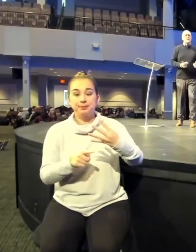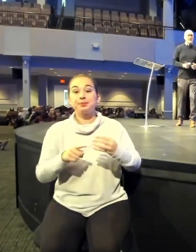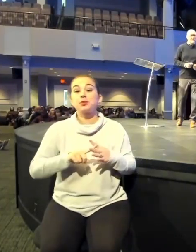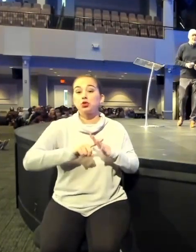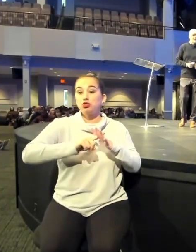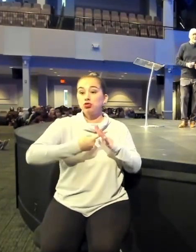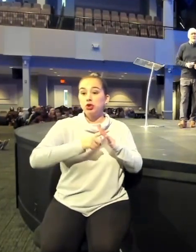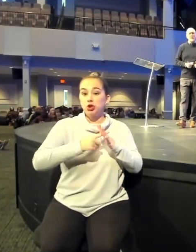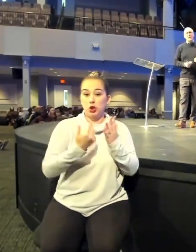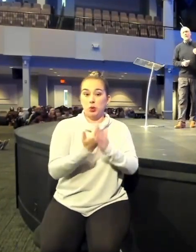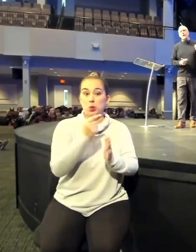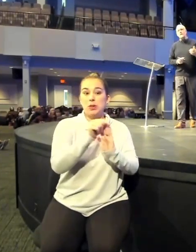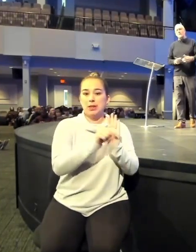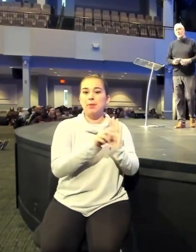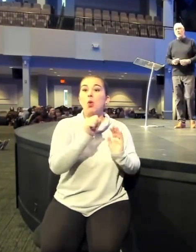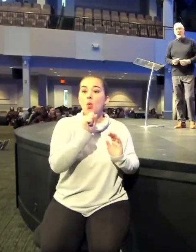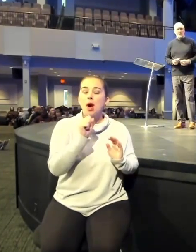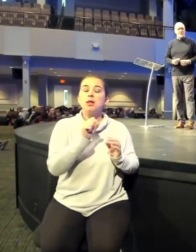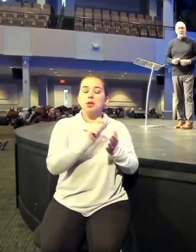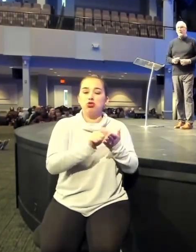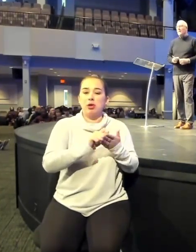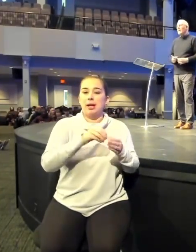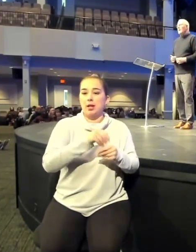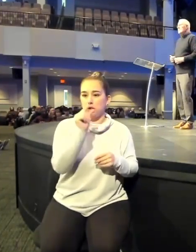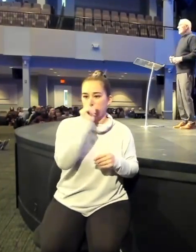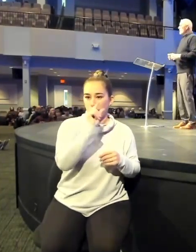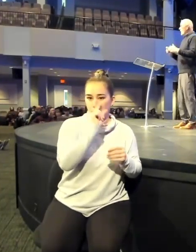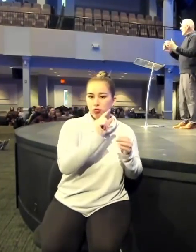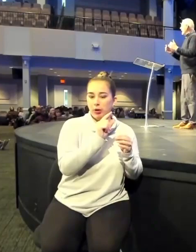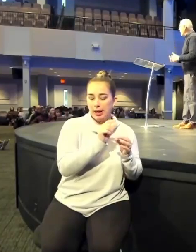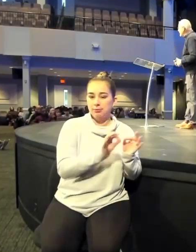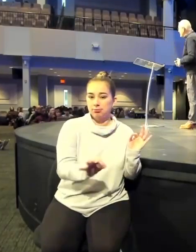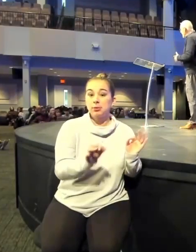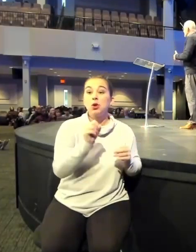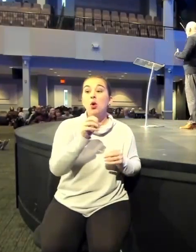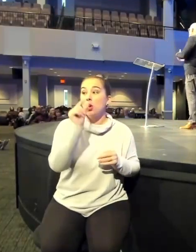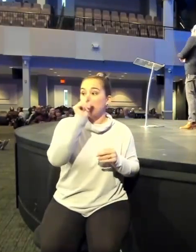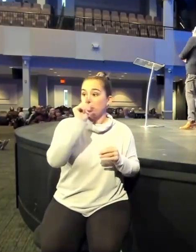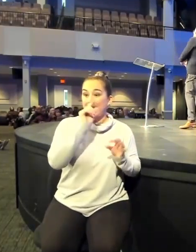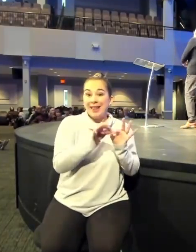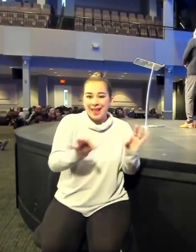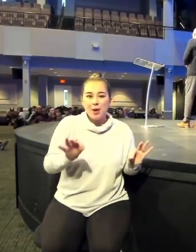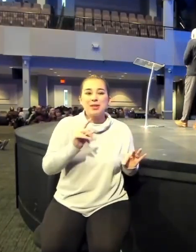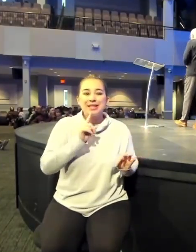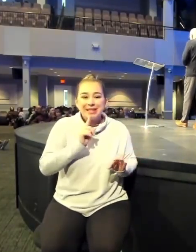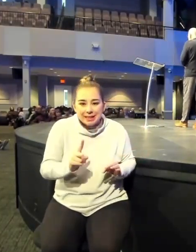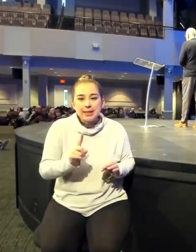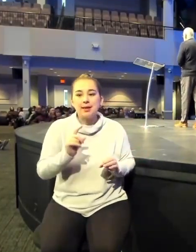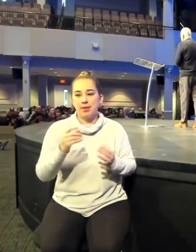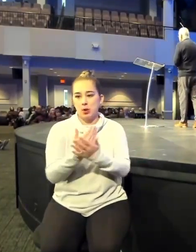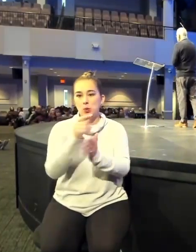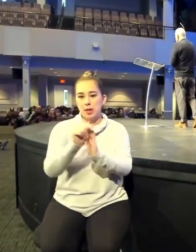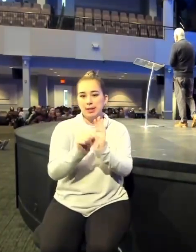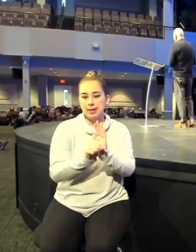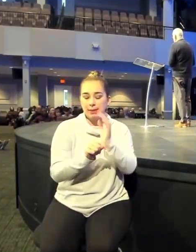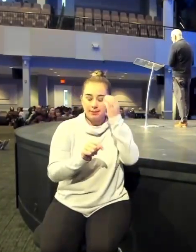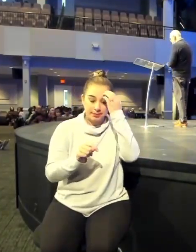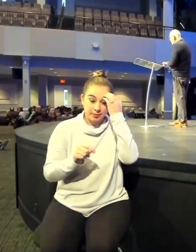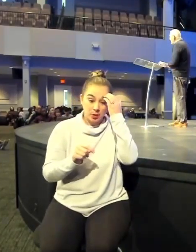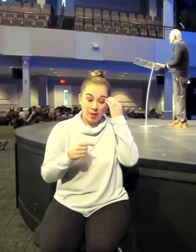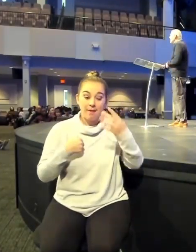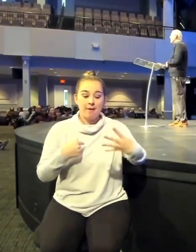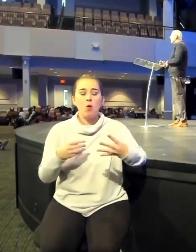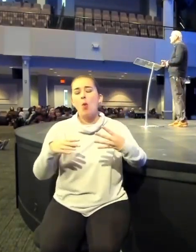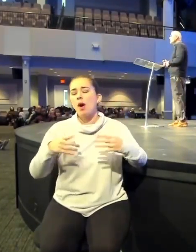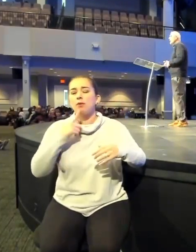original New Testament was written in the Greek manuscript. And so the Greek language was and is the language of the New Testament. And there are